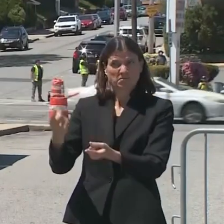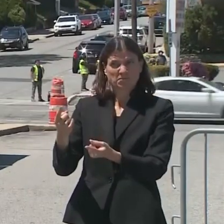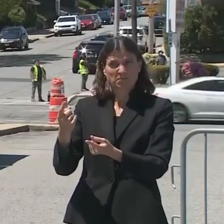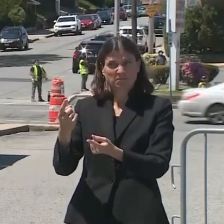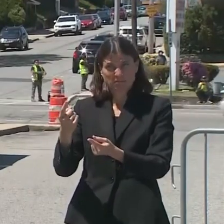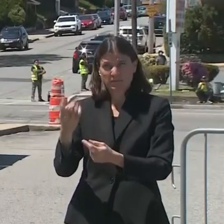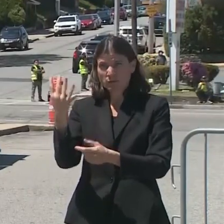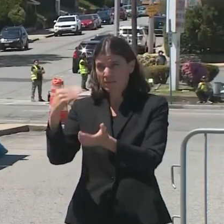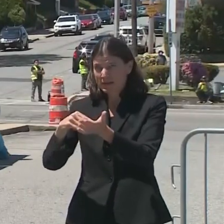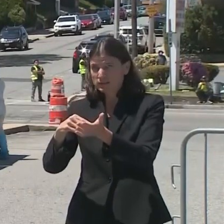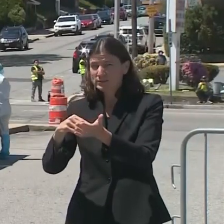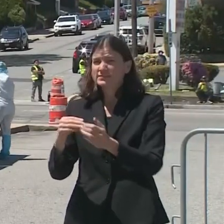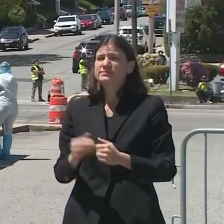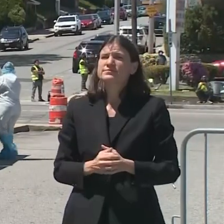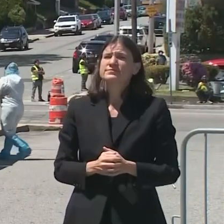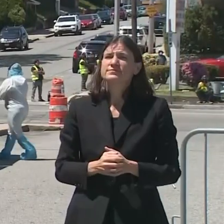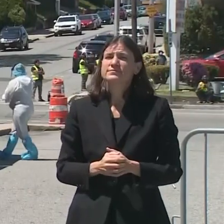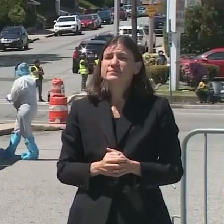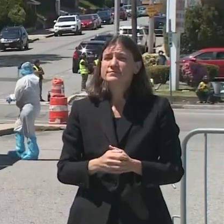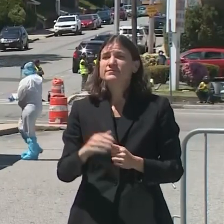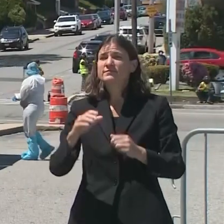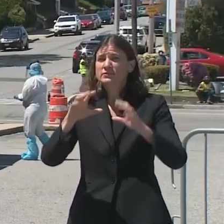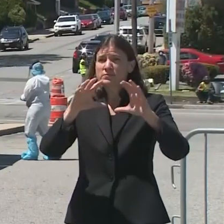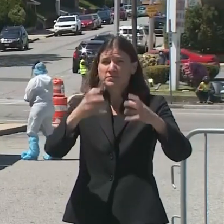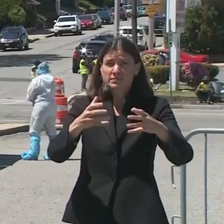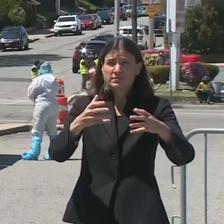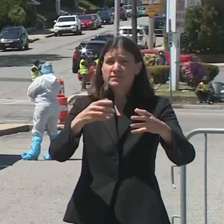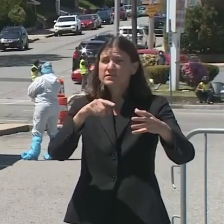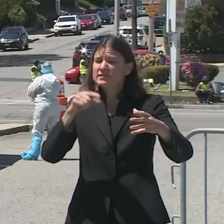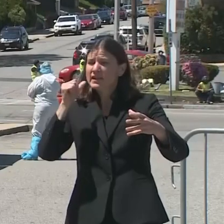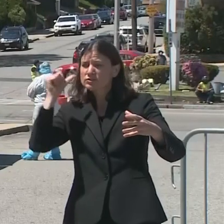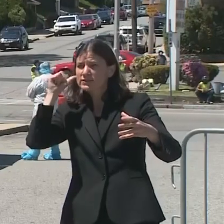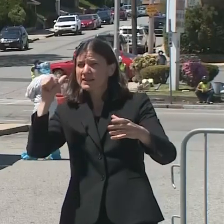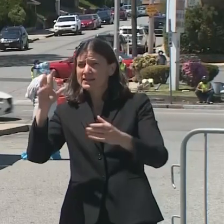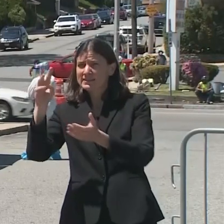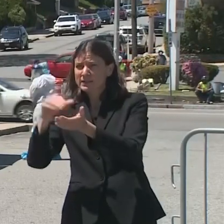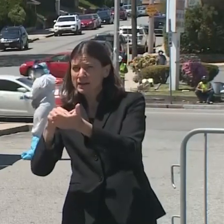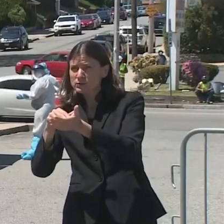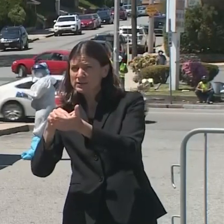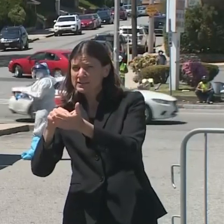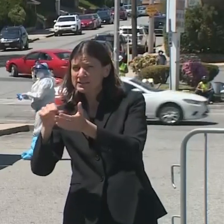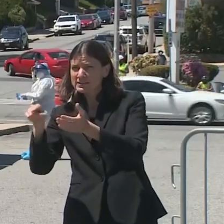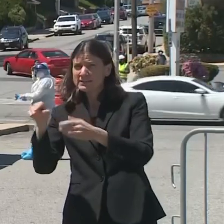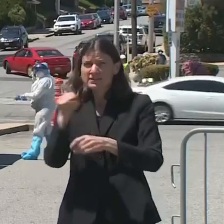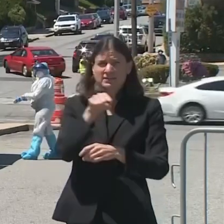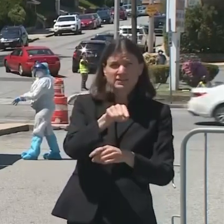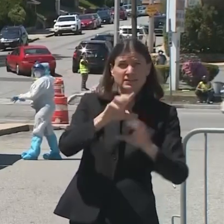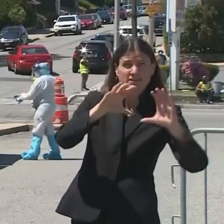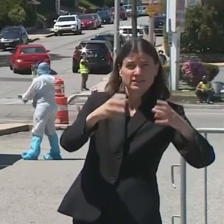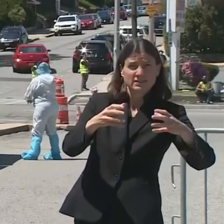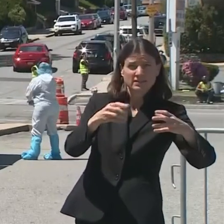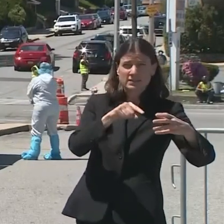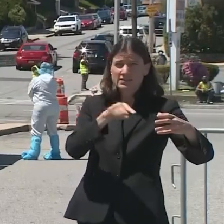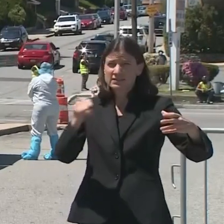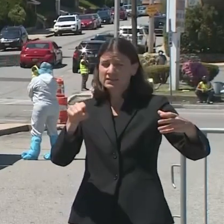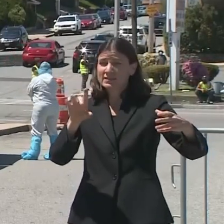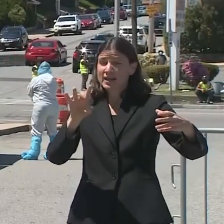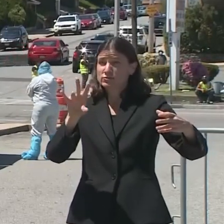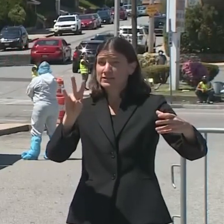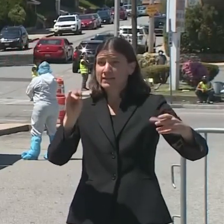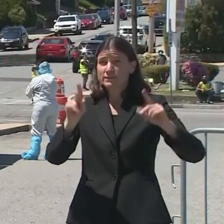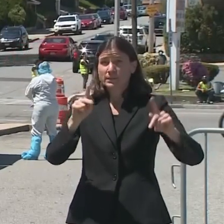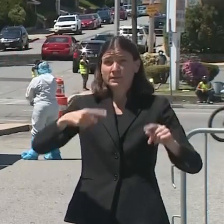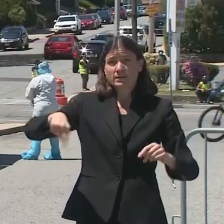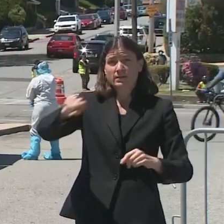6,700 new tests reported yesterday. There were about 870 tests reported yesterday that were positive. That's about a 13%